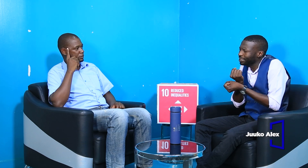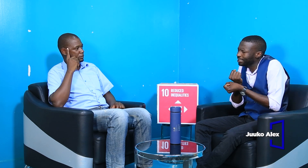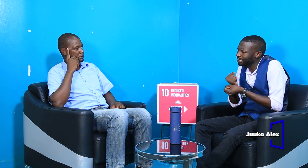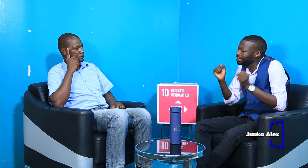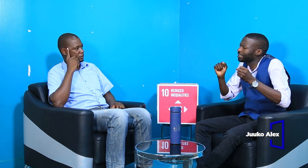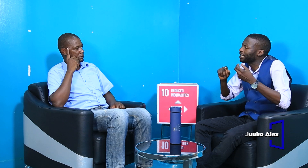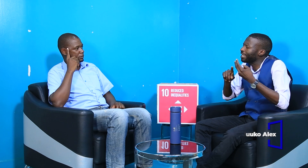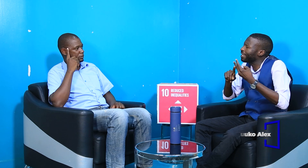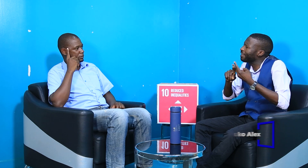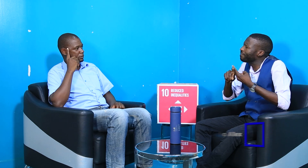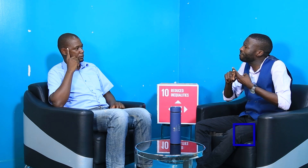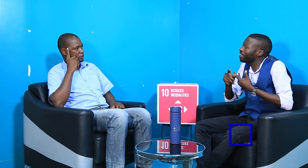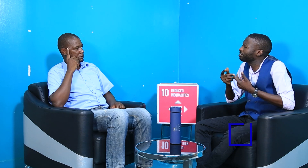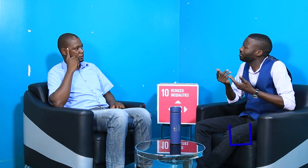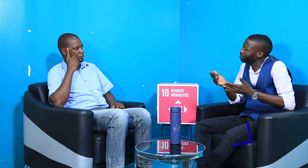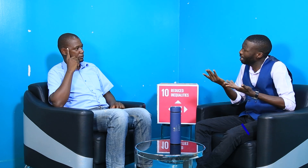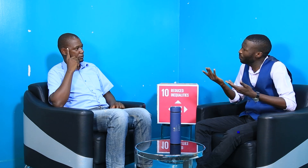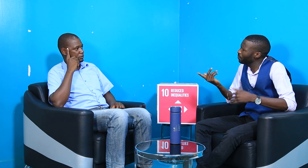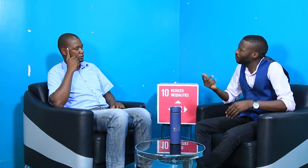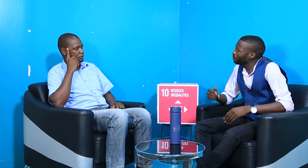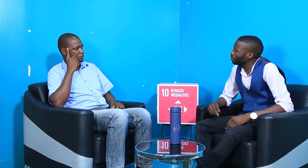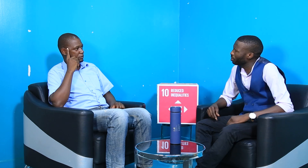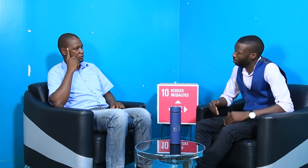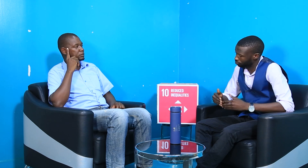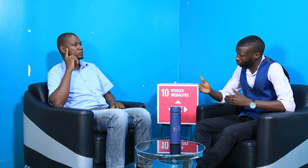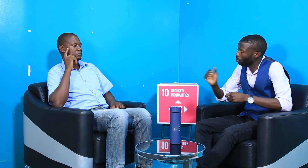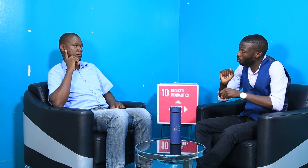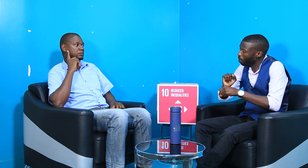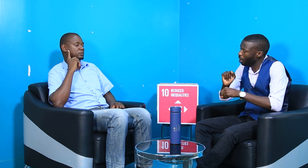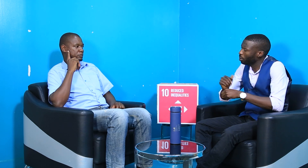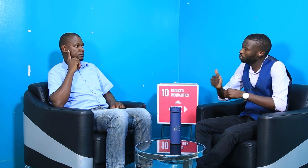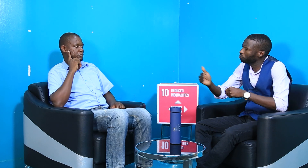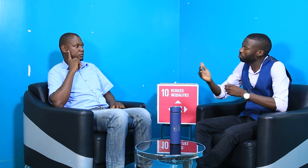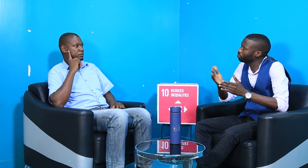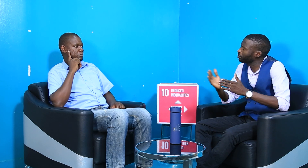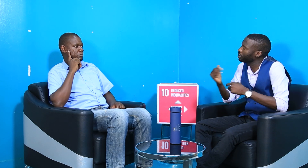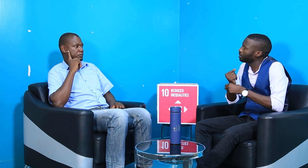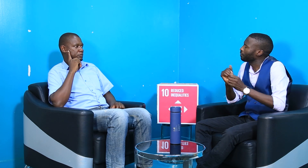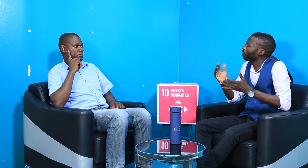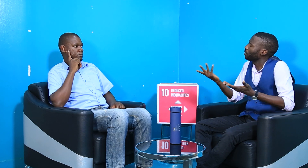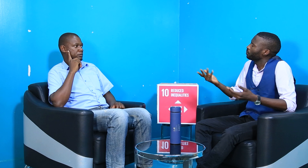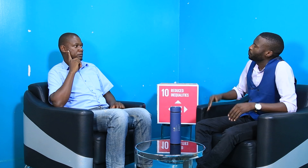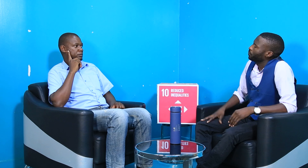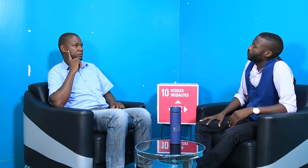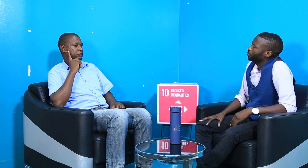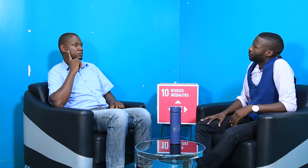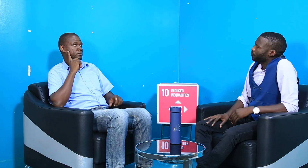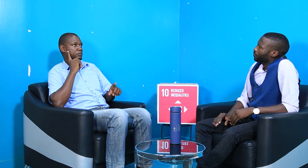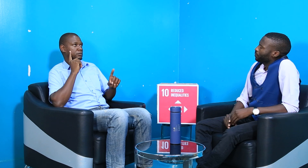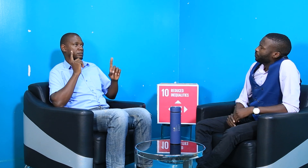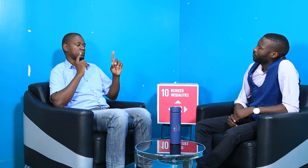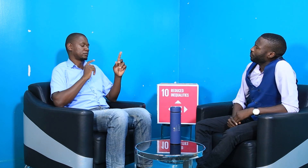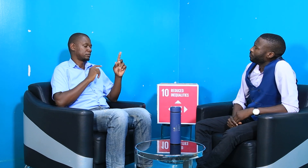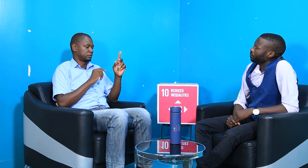how do we help them be free from contracting HIV/AIDS?